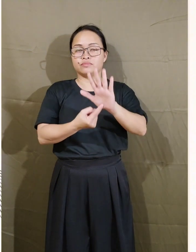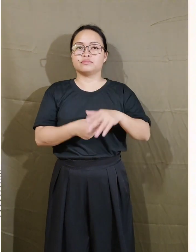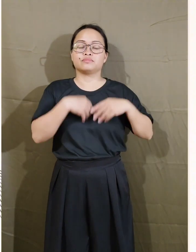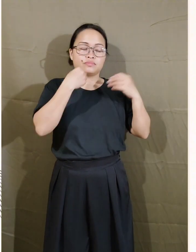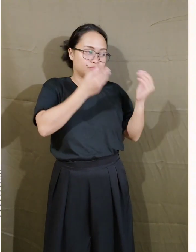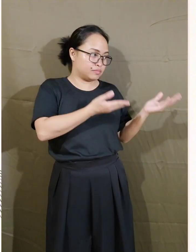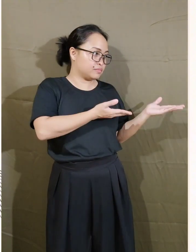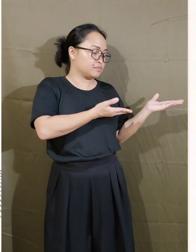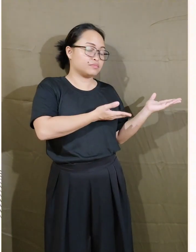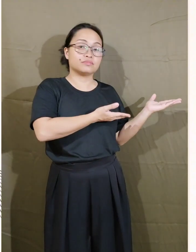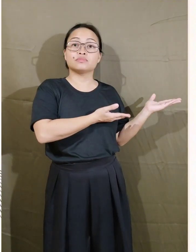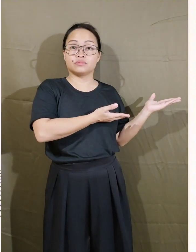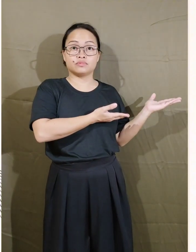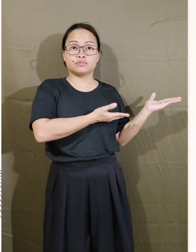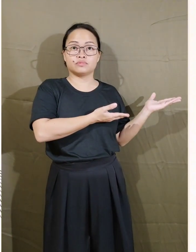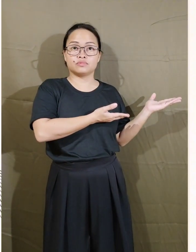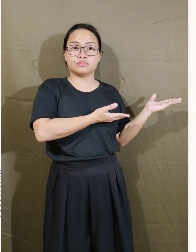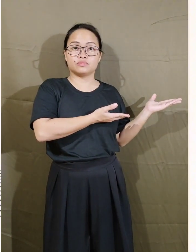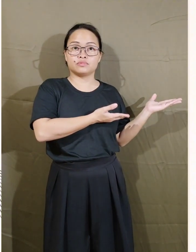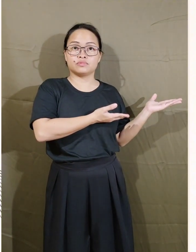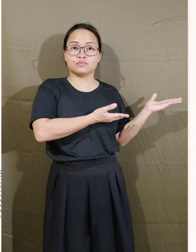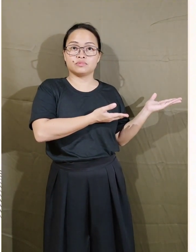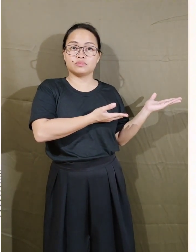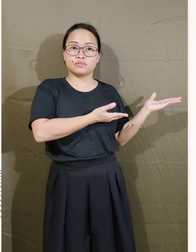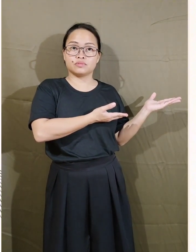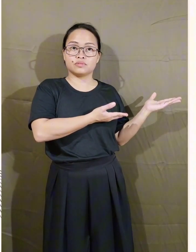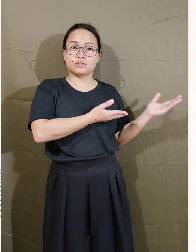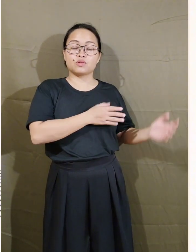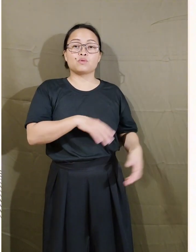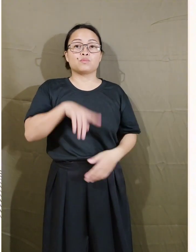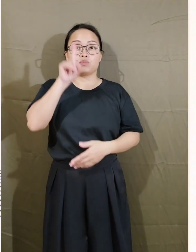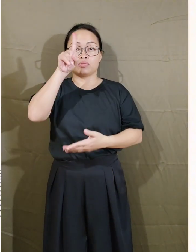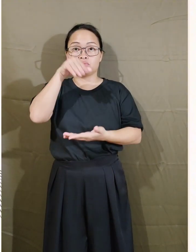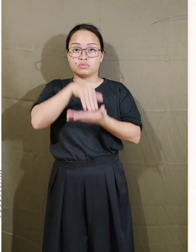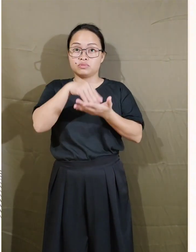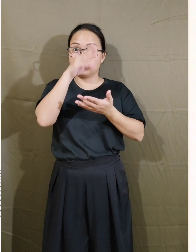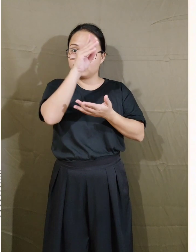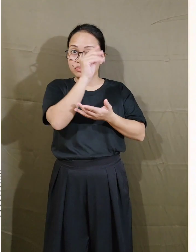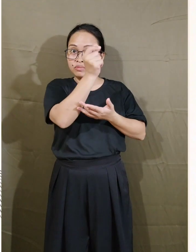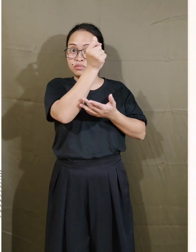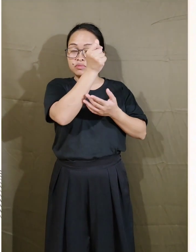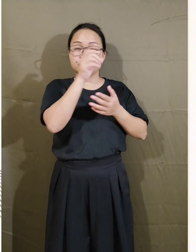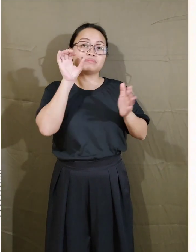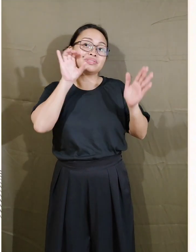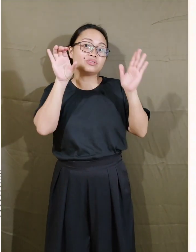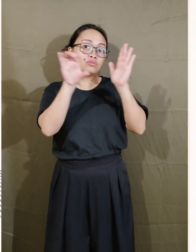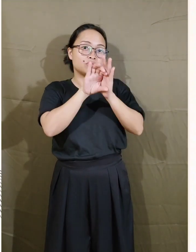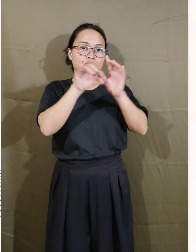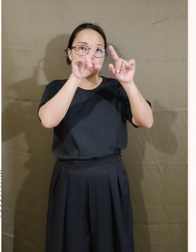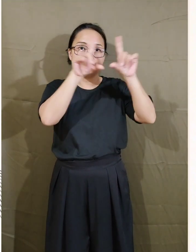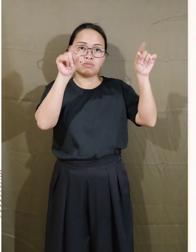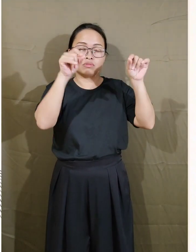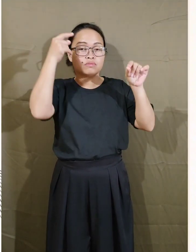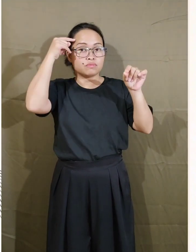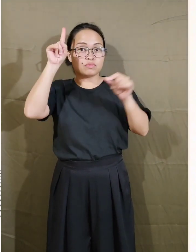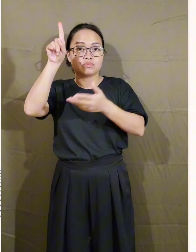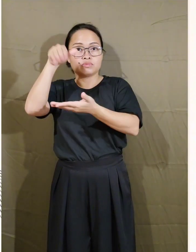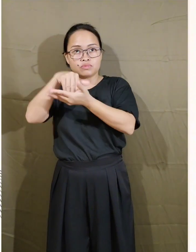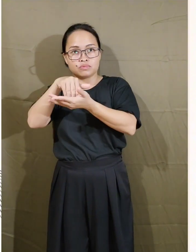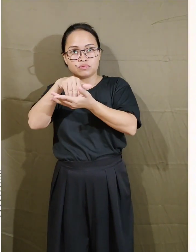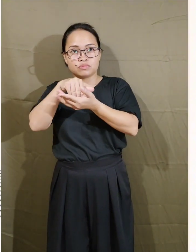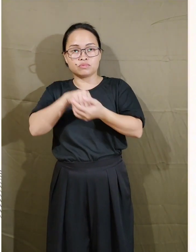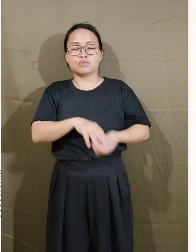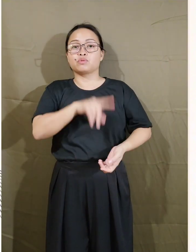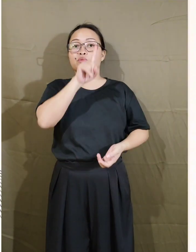The 1,000 peso bill stands for 1,000. The 100 peso bill